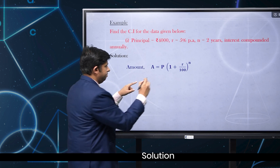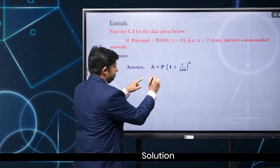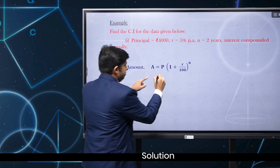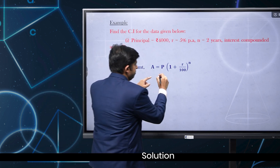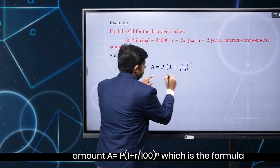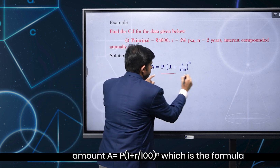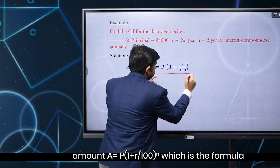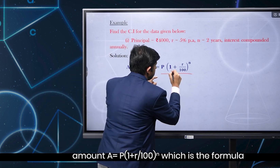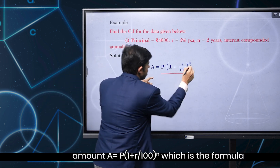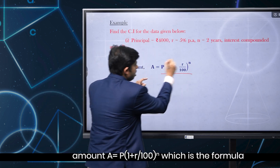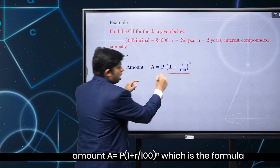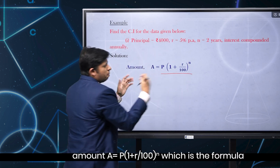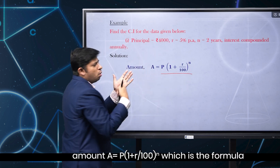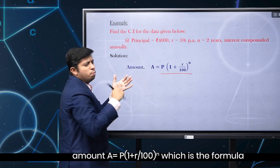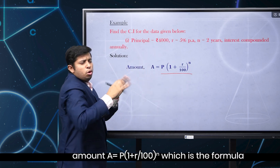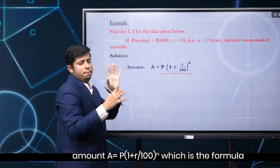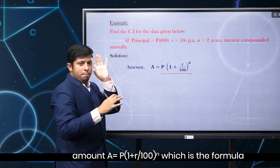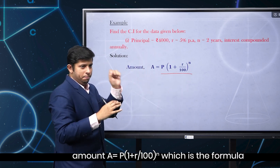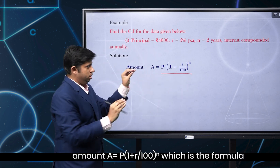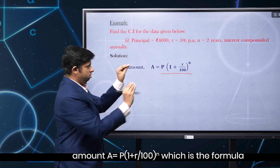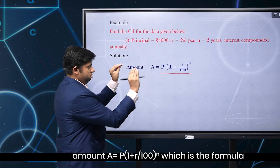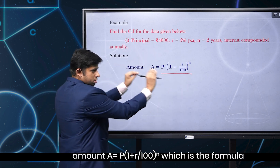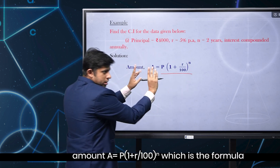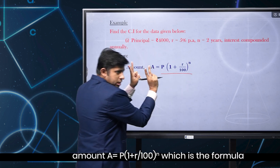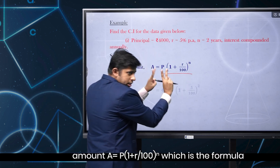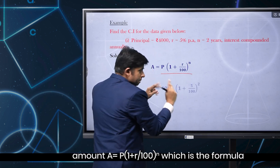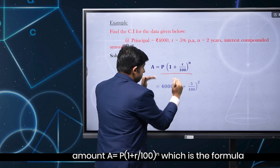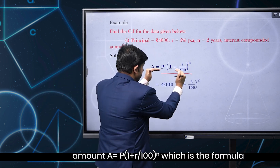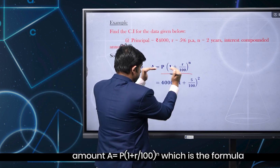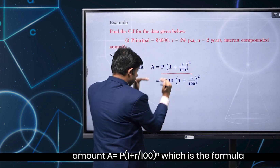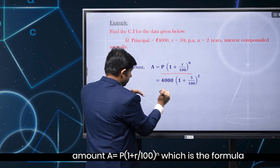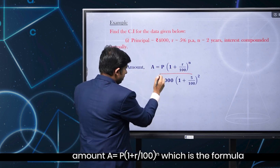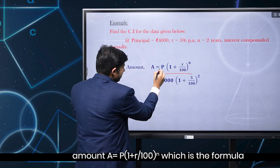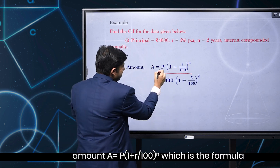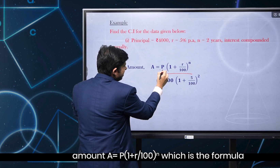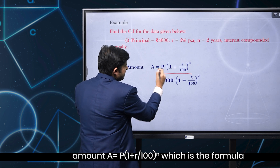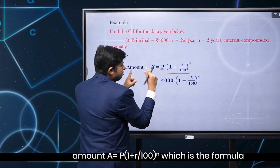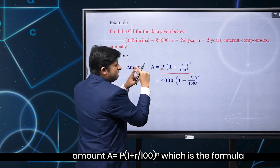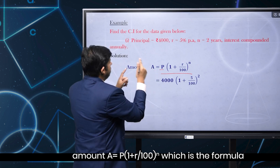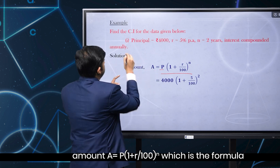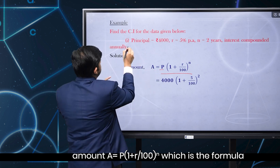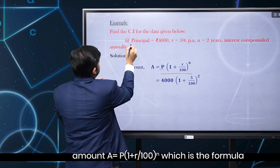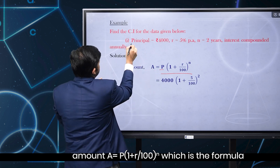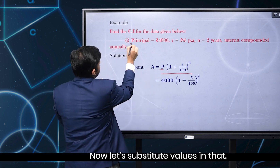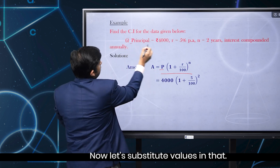Amount A is equals to P of 1 plus R by 100 whole to the power of N, which is the formula. Now let's substitute the